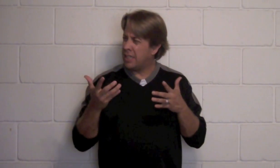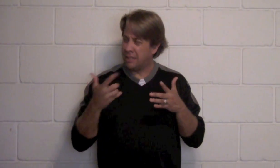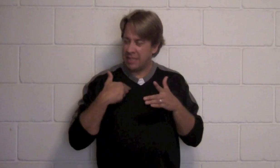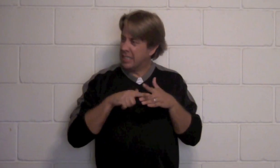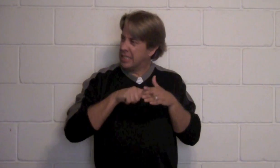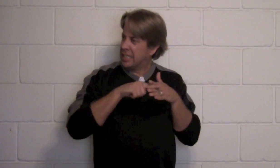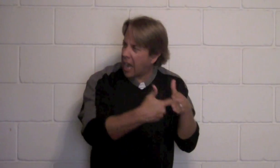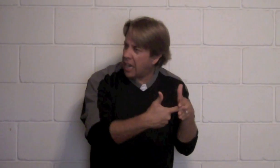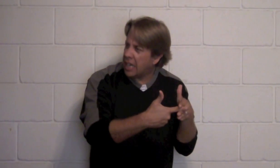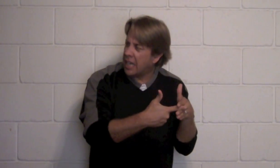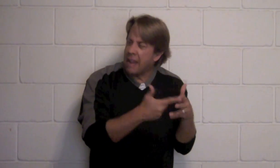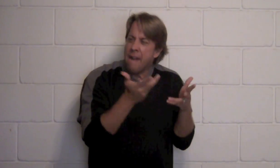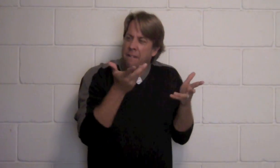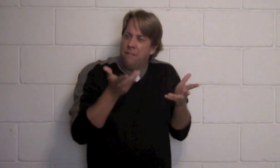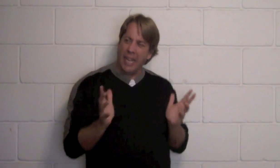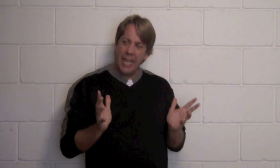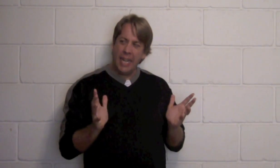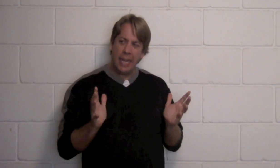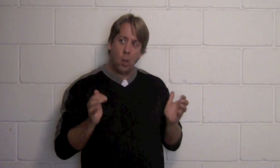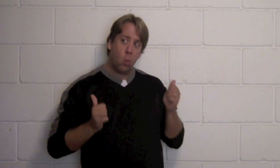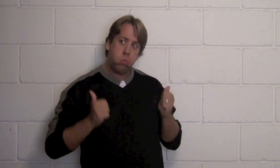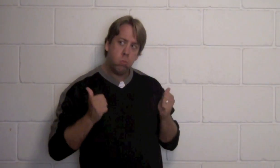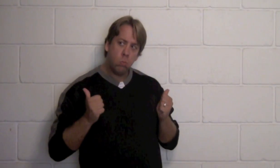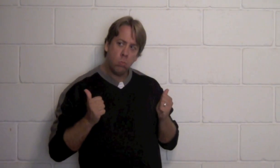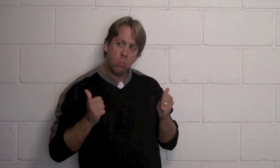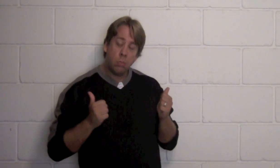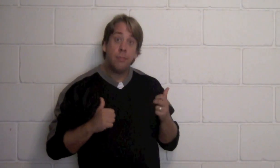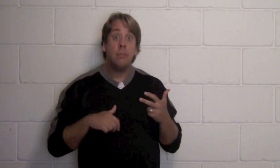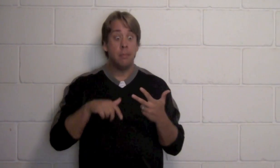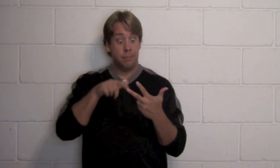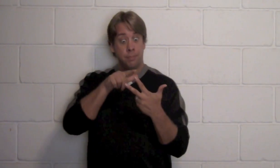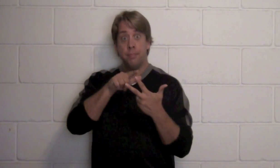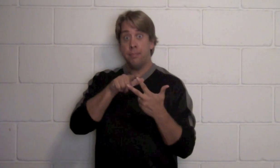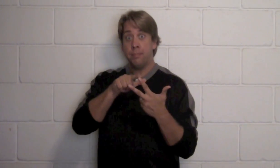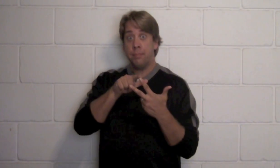I'm here in the bathroom. Am I starting a bath or finishing a bath?